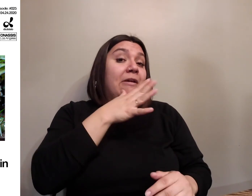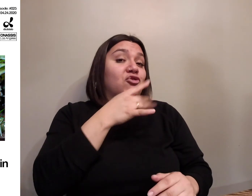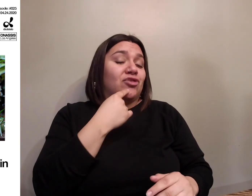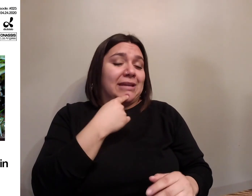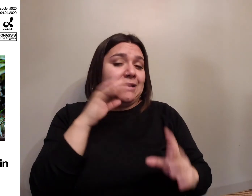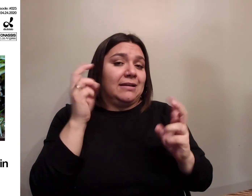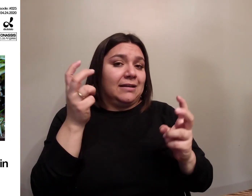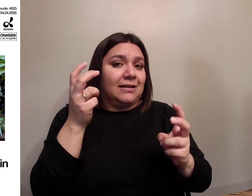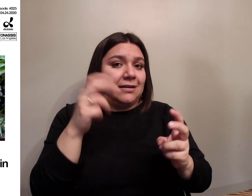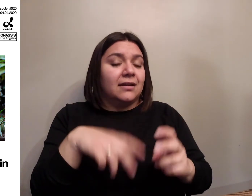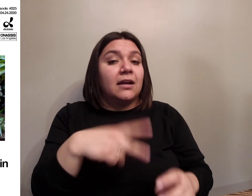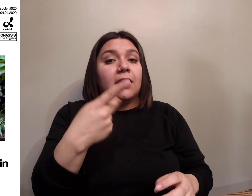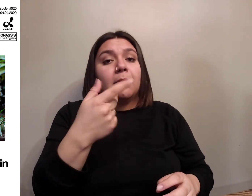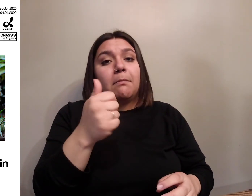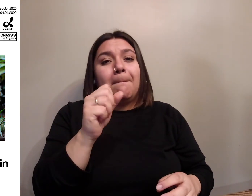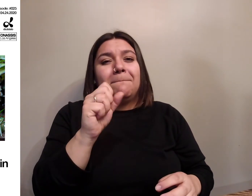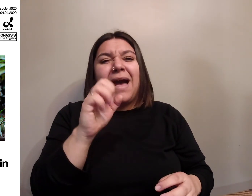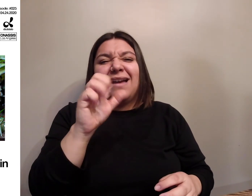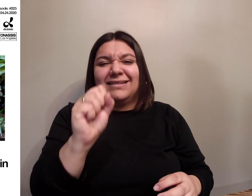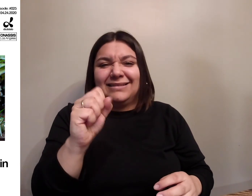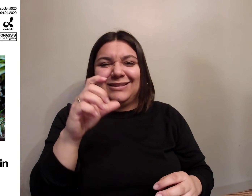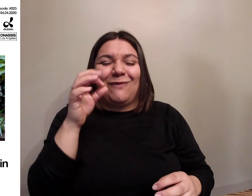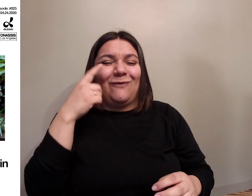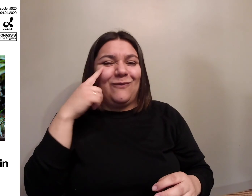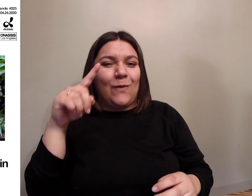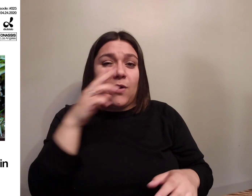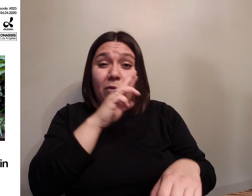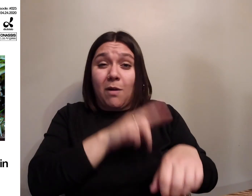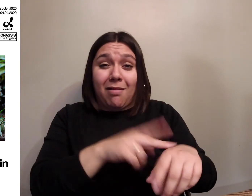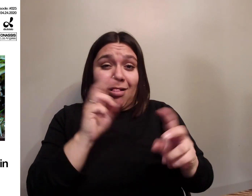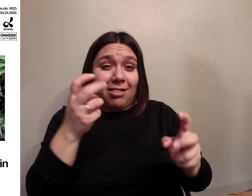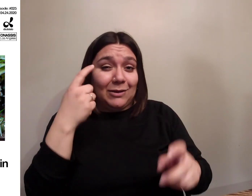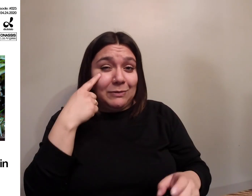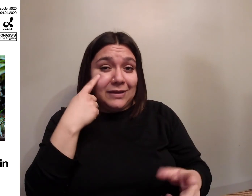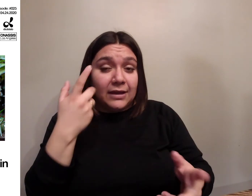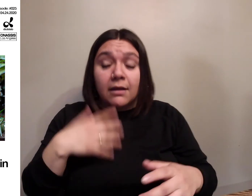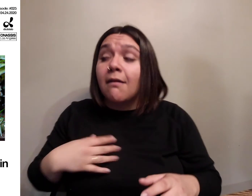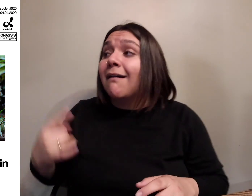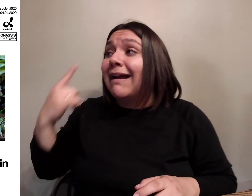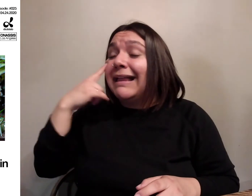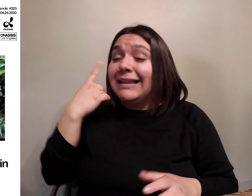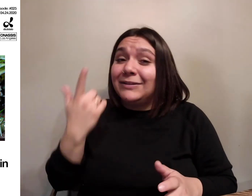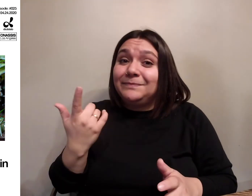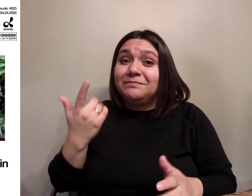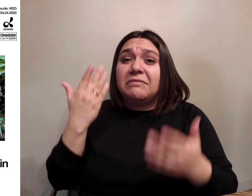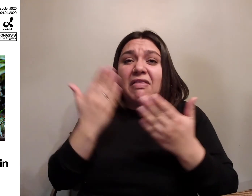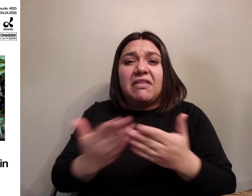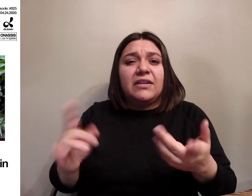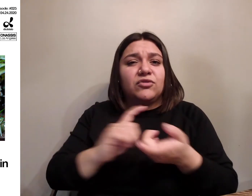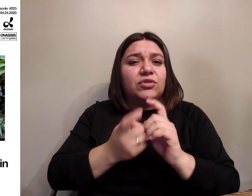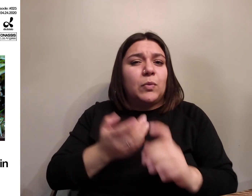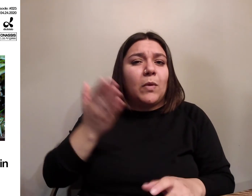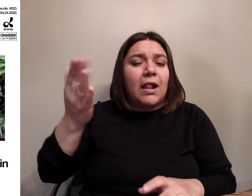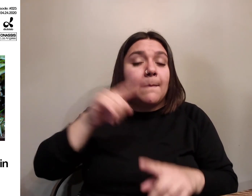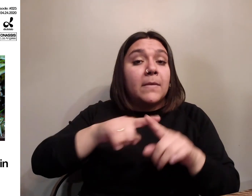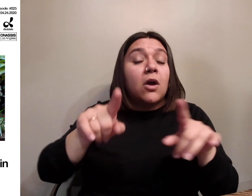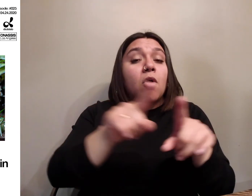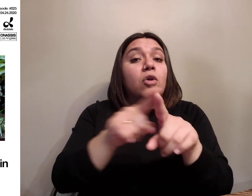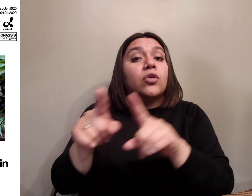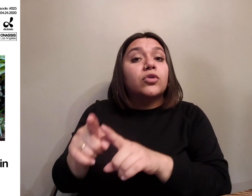political, economic, and social structures, but also definitely our health services. Where do we